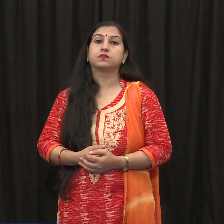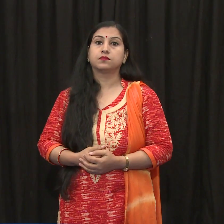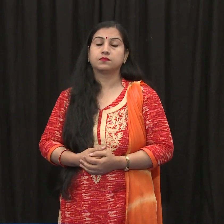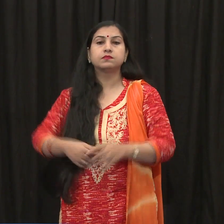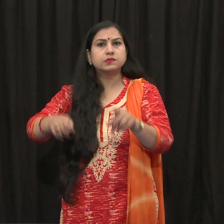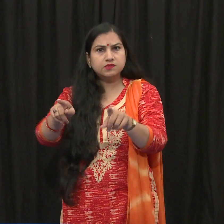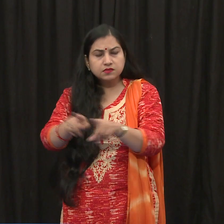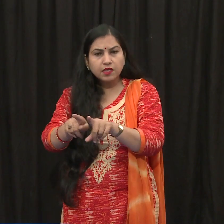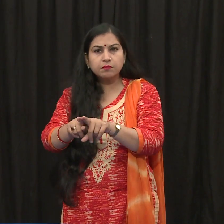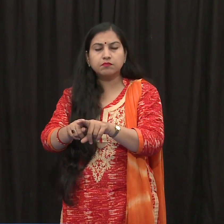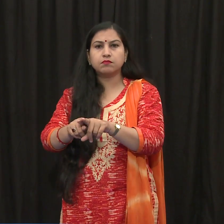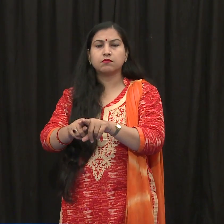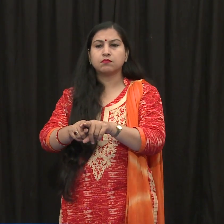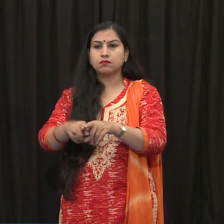and constitutional experts.